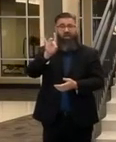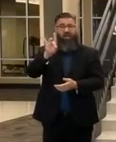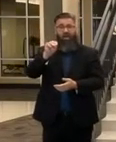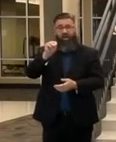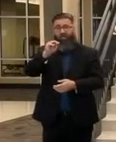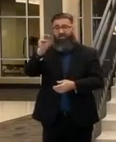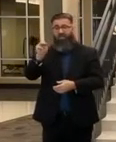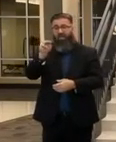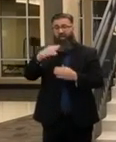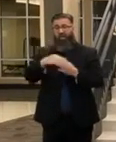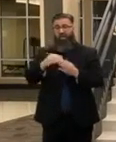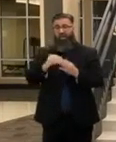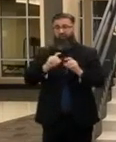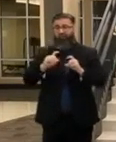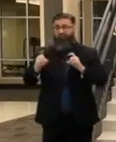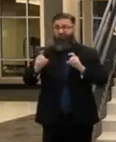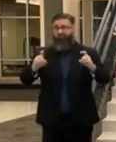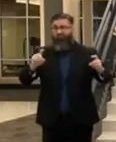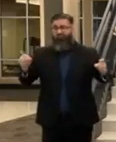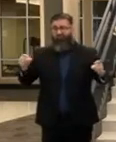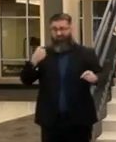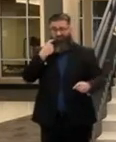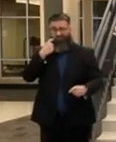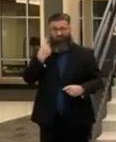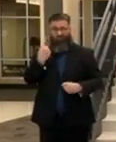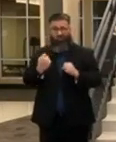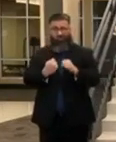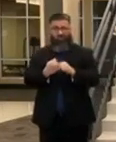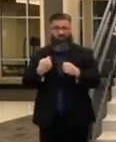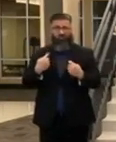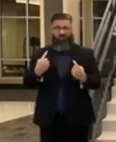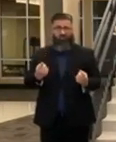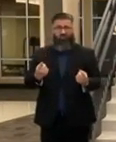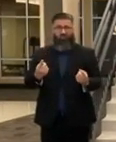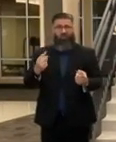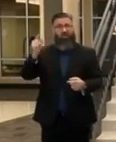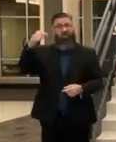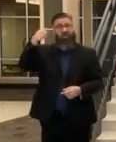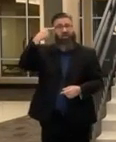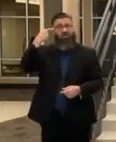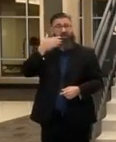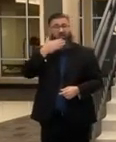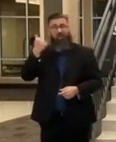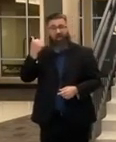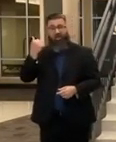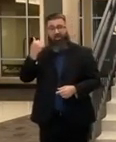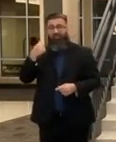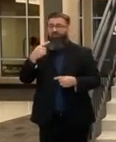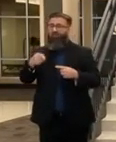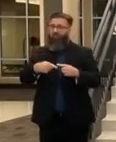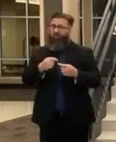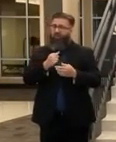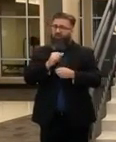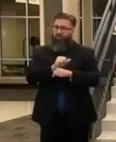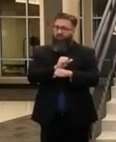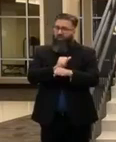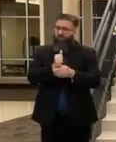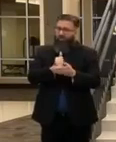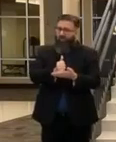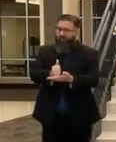past year. And government is at its best when it's working to help families who need help the